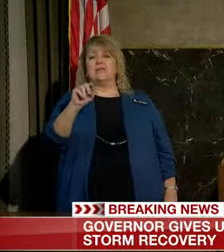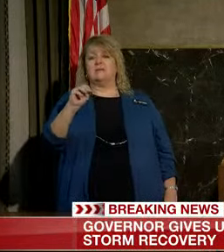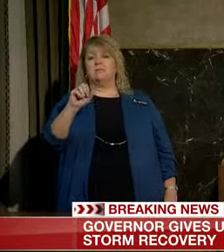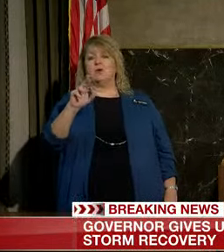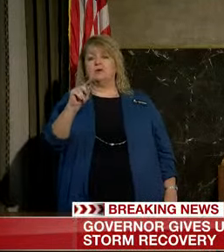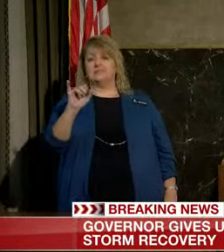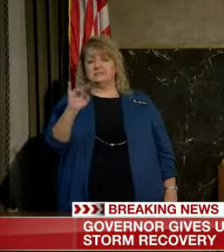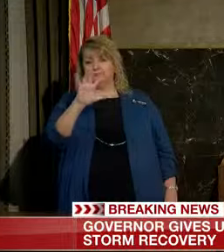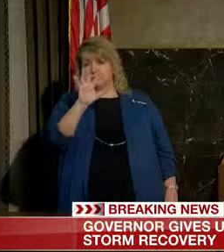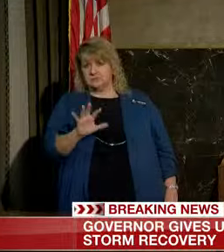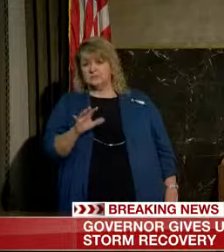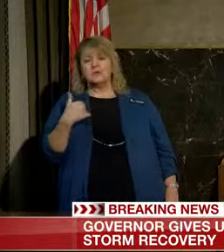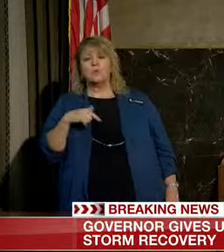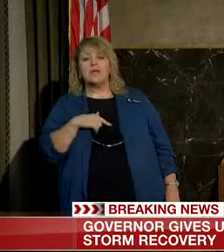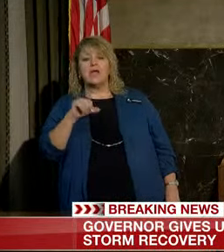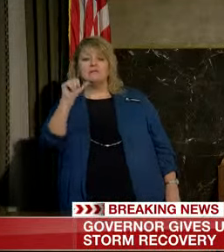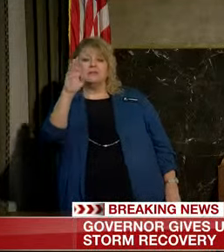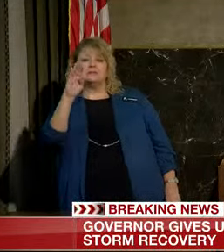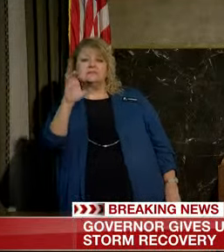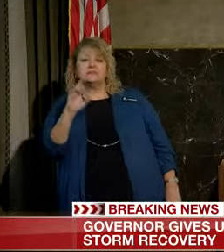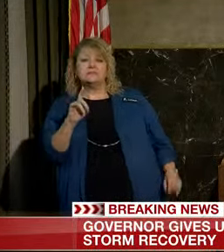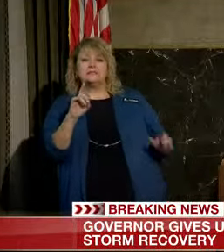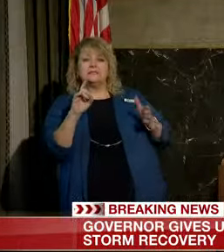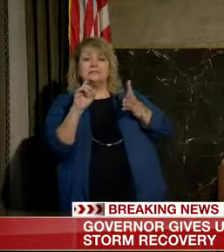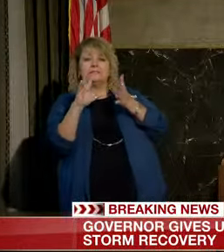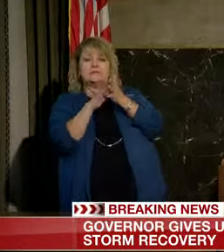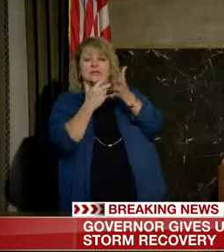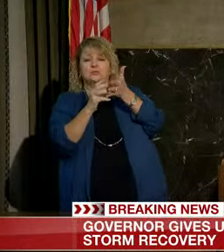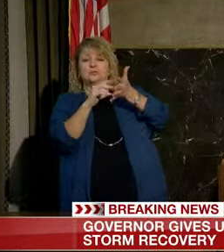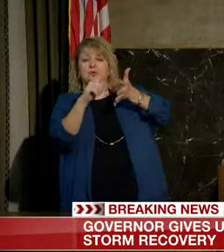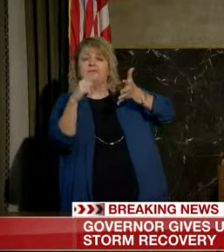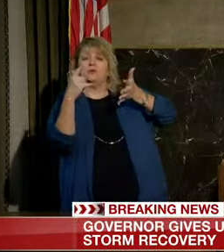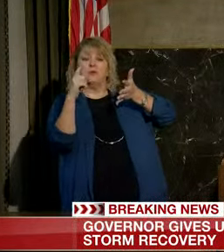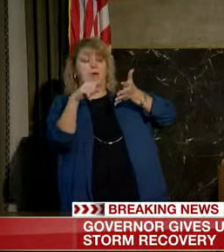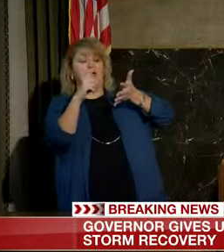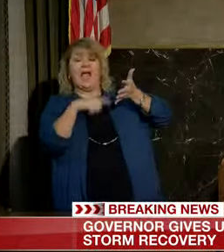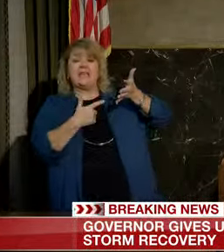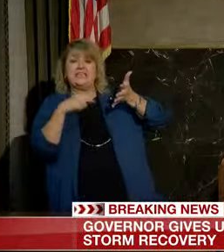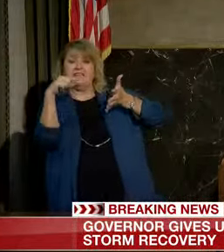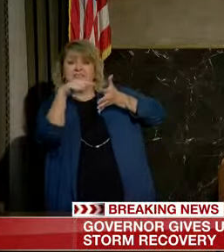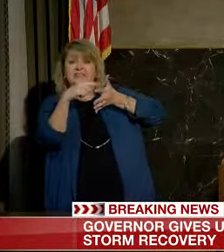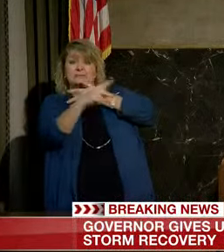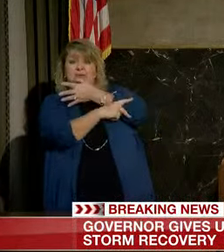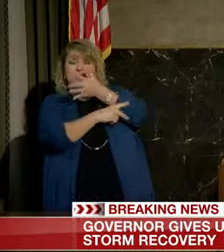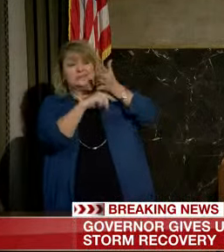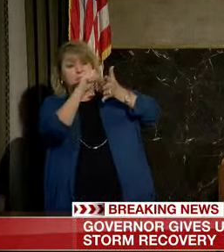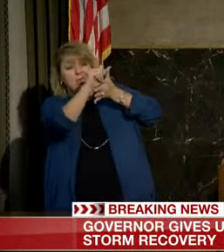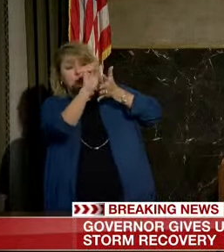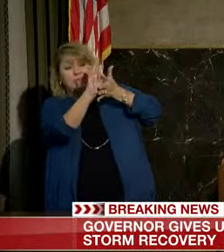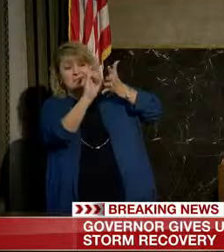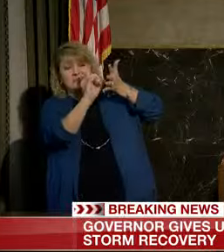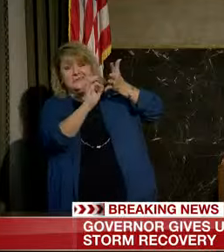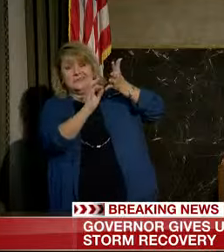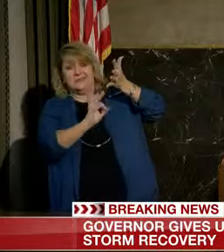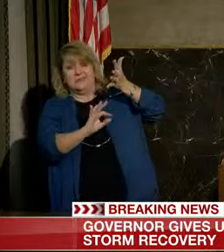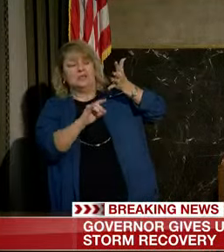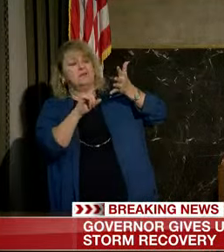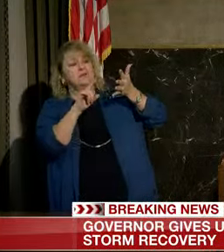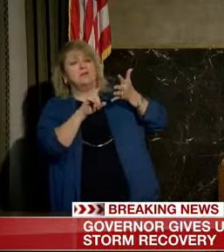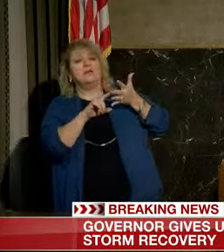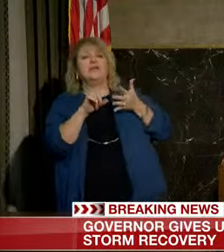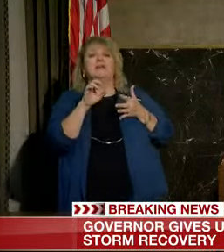There is an alphabet schedule, so the day of the week that you can call if you're from one of these parishes will depend on the first letter in your